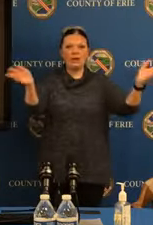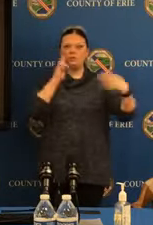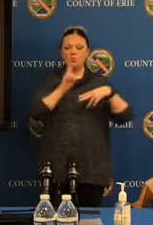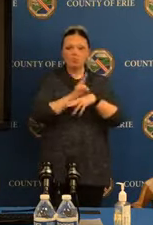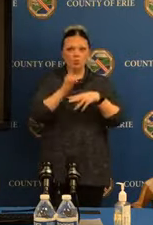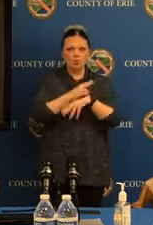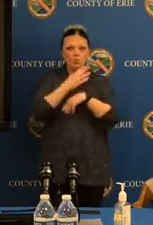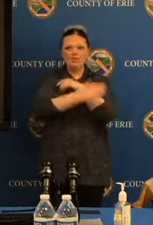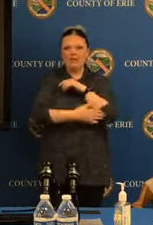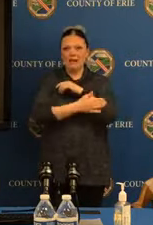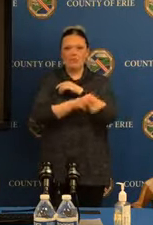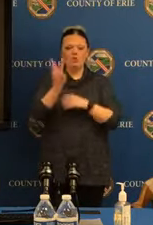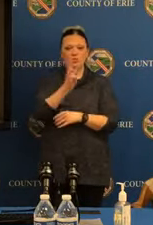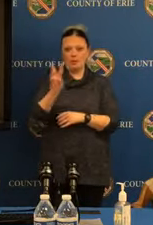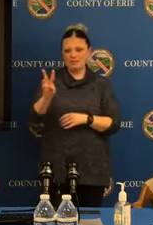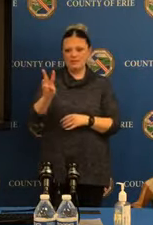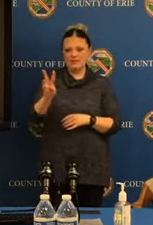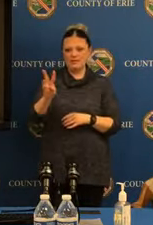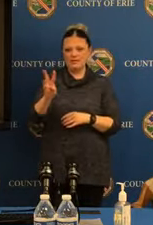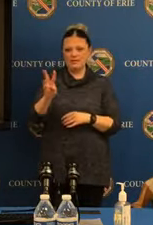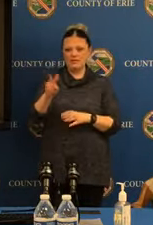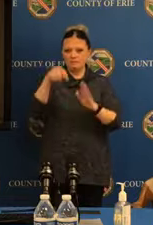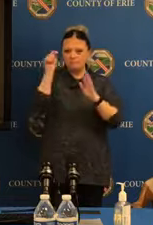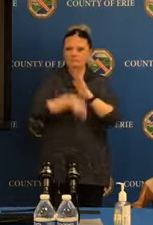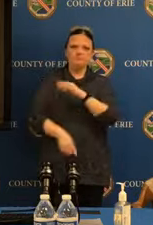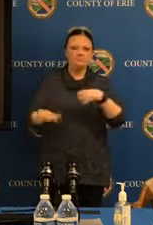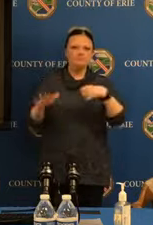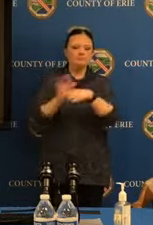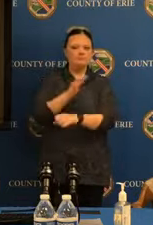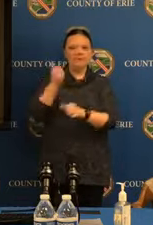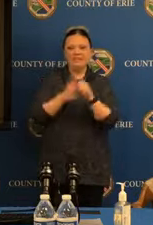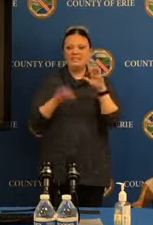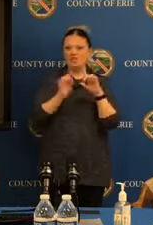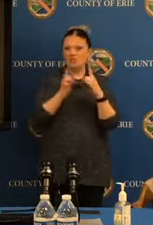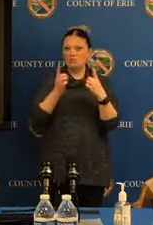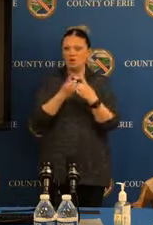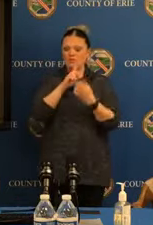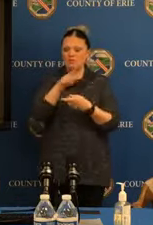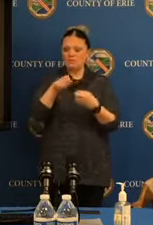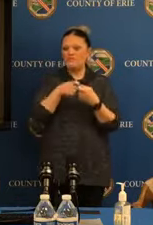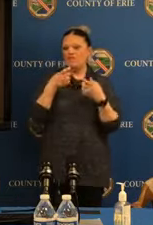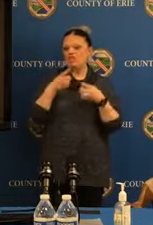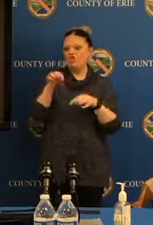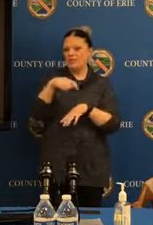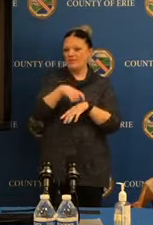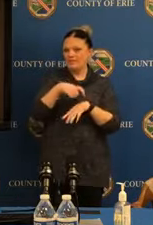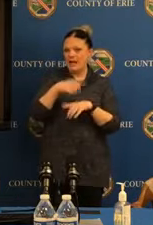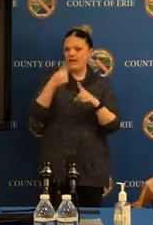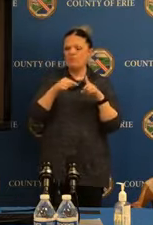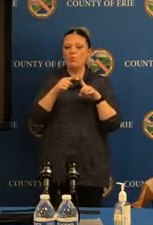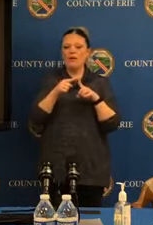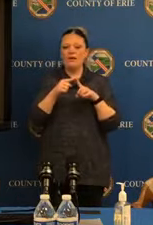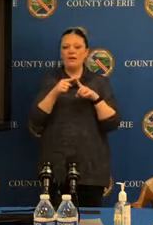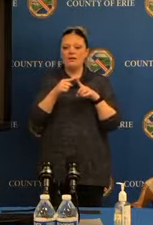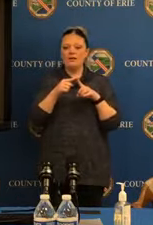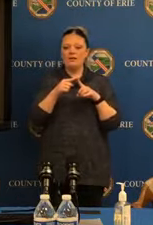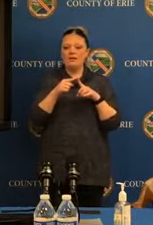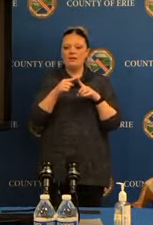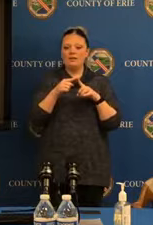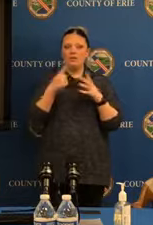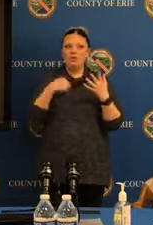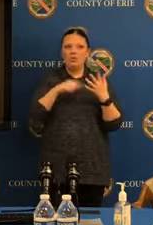use the county's website extensively. We, each of the departments, particularly during this time when you are, when